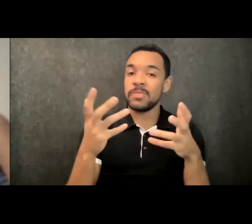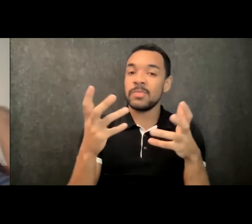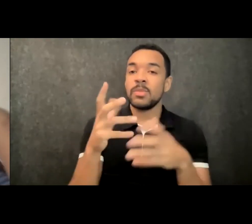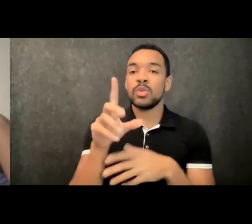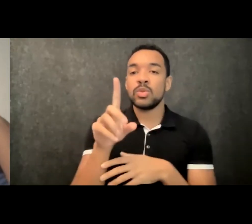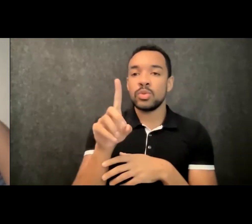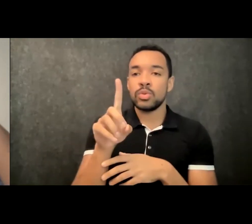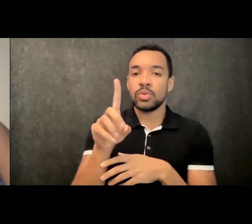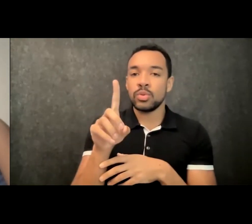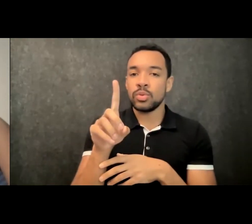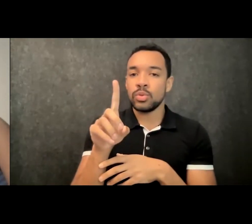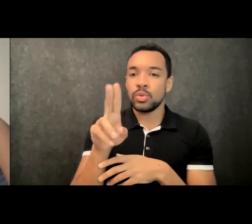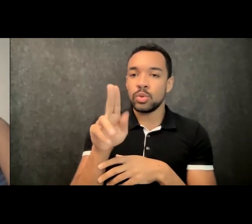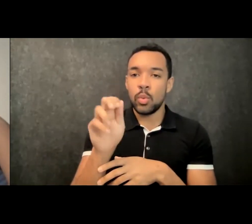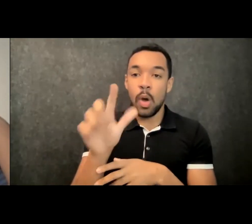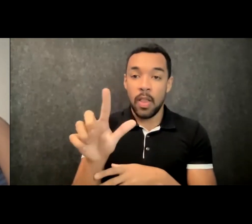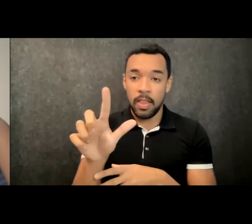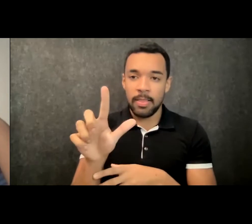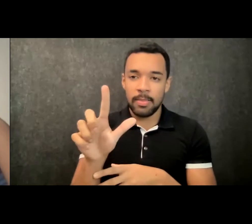Duel.